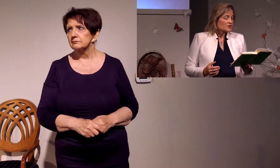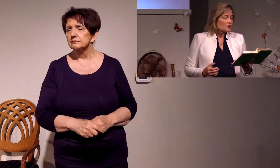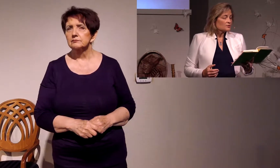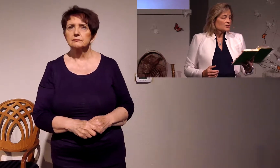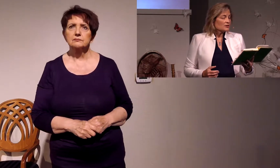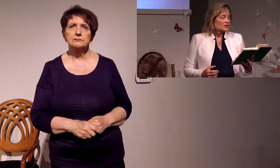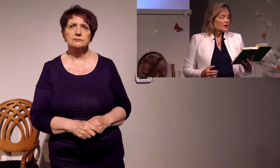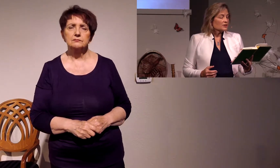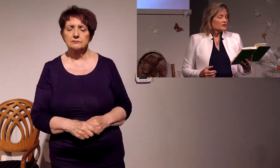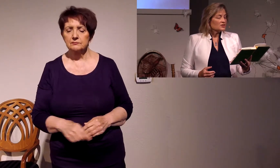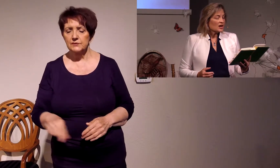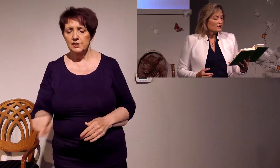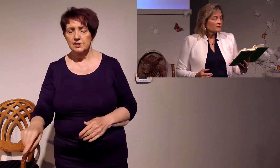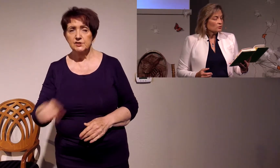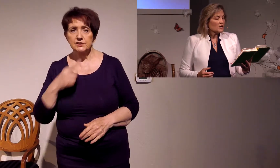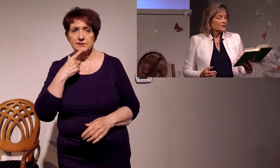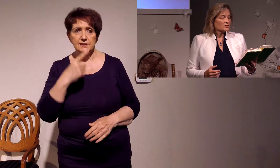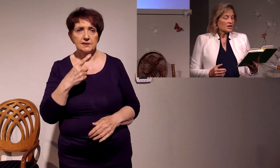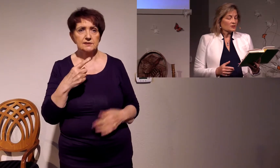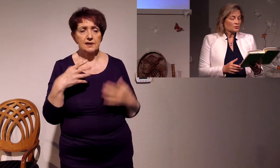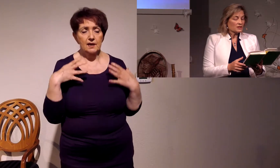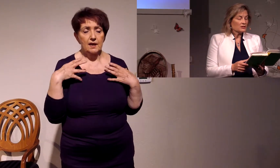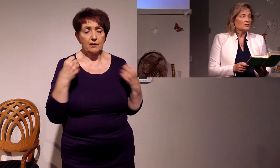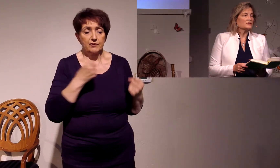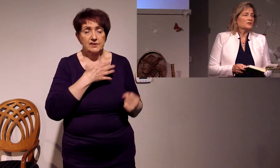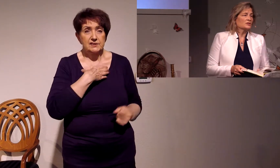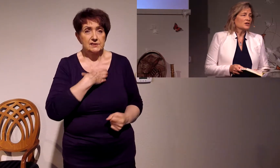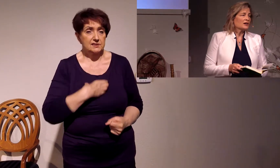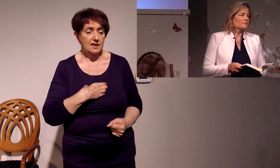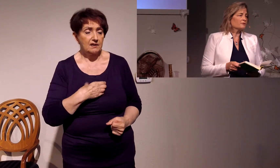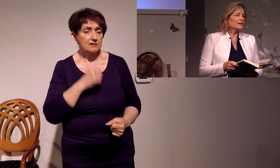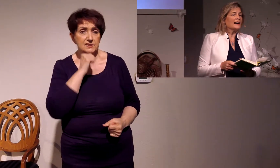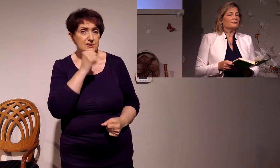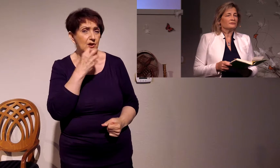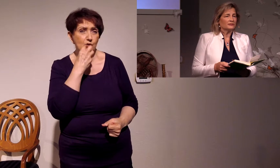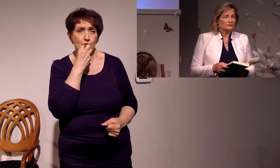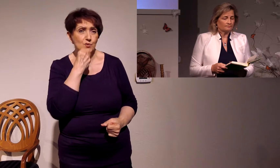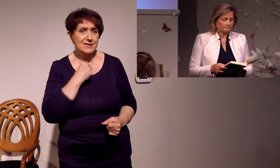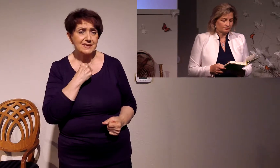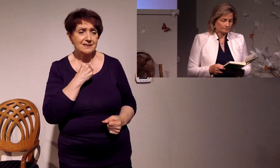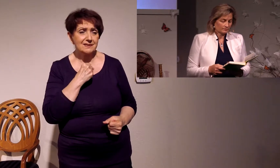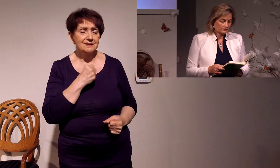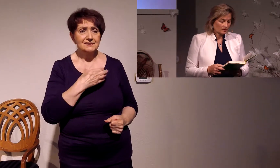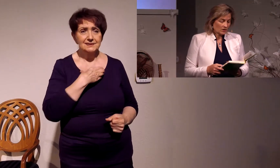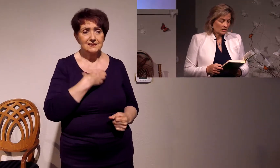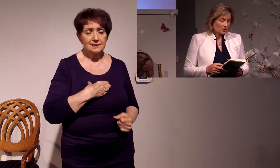Jen Cicero says, a healthy desire for wealth is not greed, it's a desire for life.